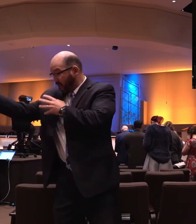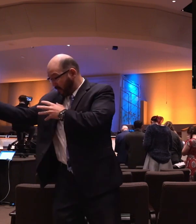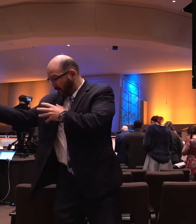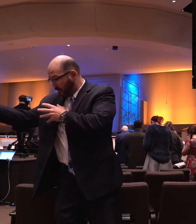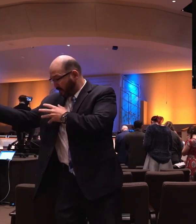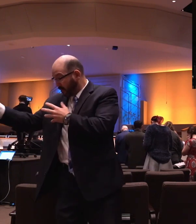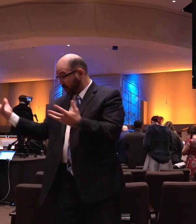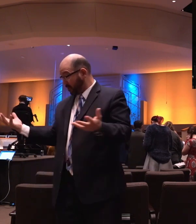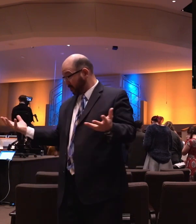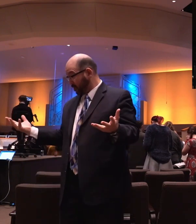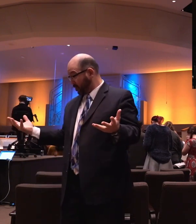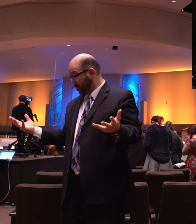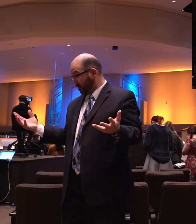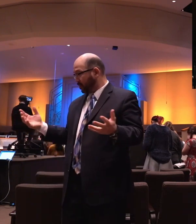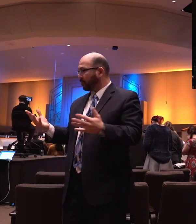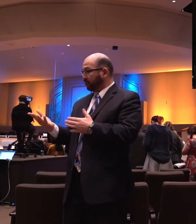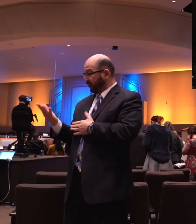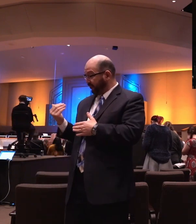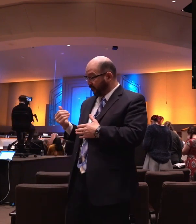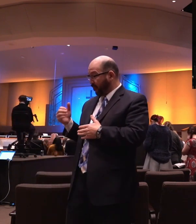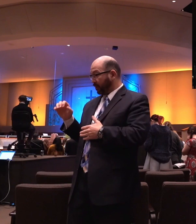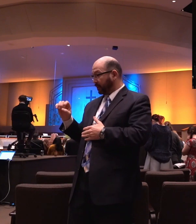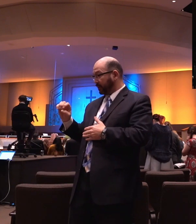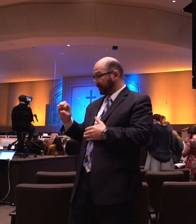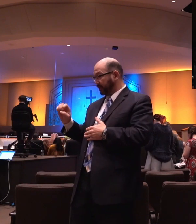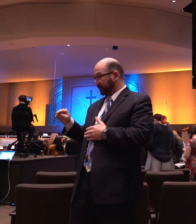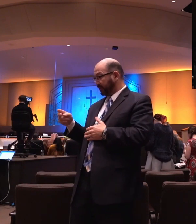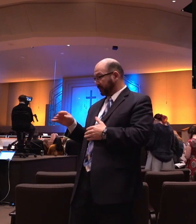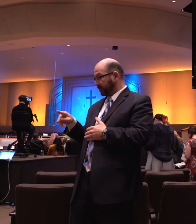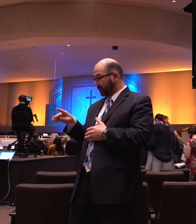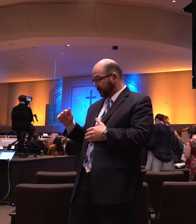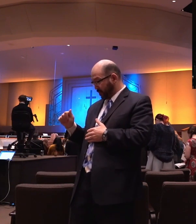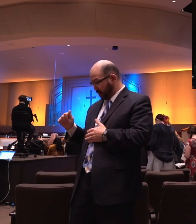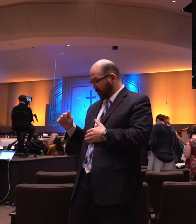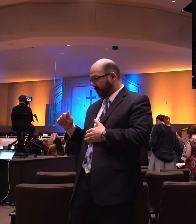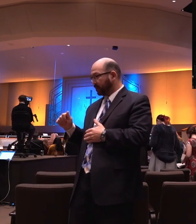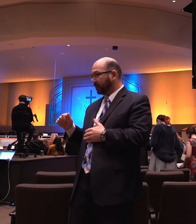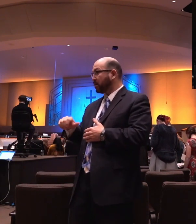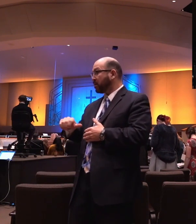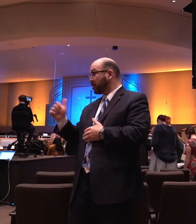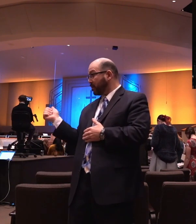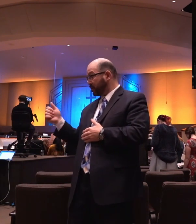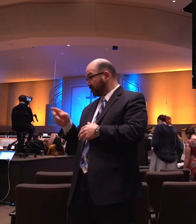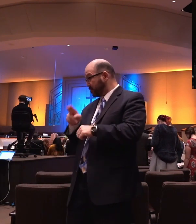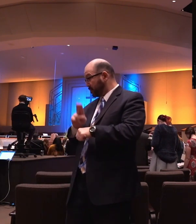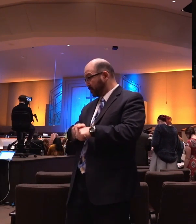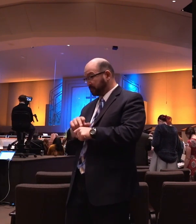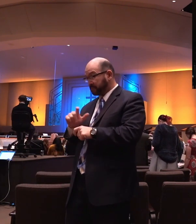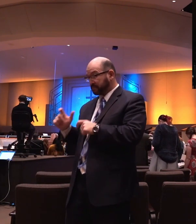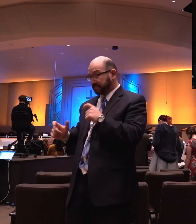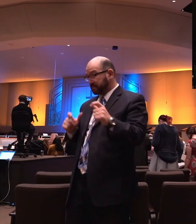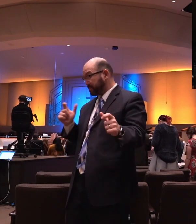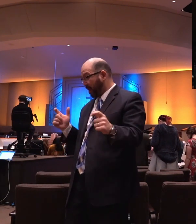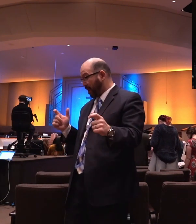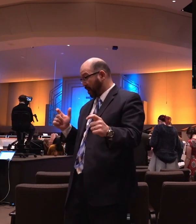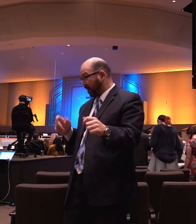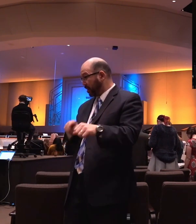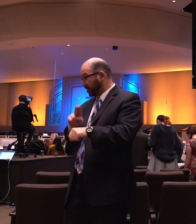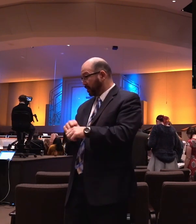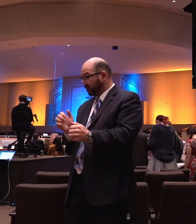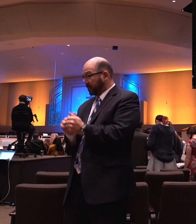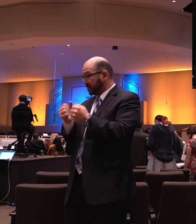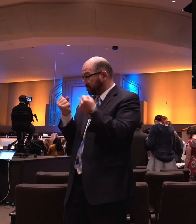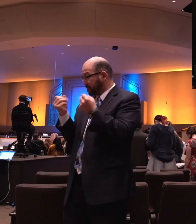Ethiopians and the Lubums a huge host with very many chariots and